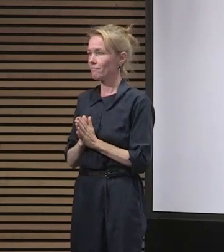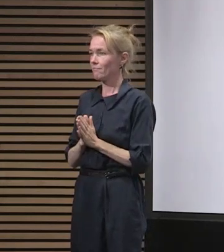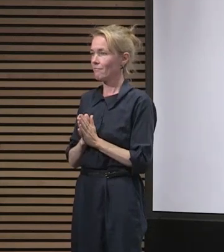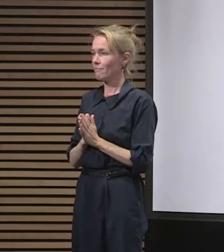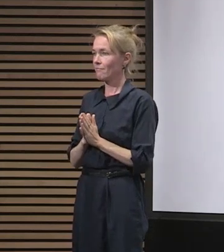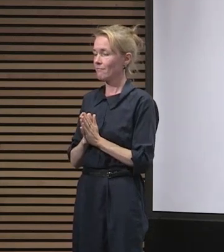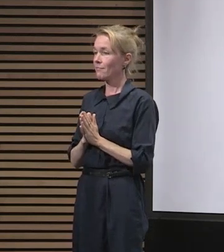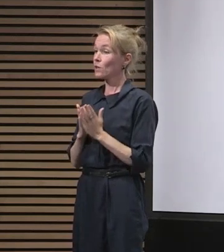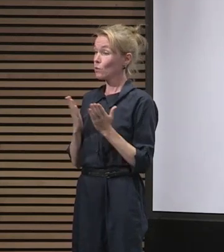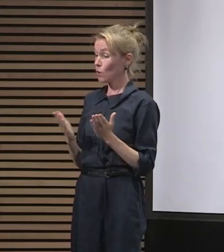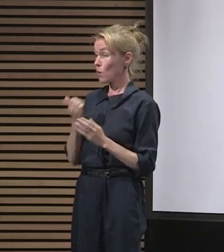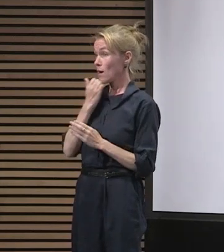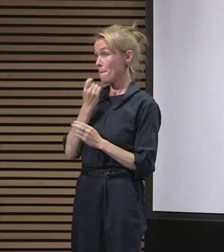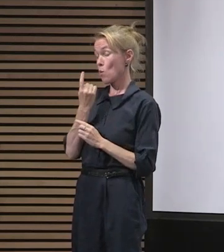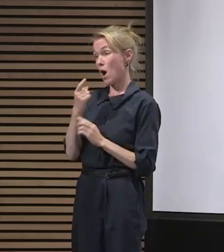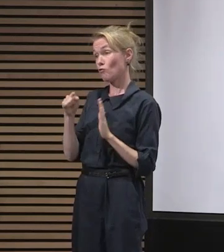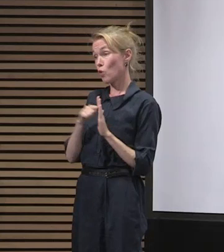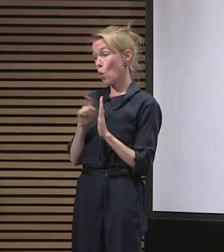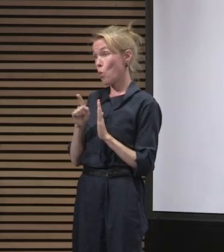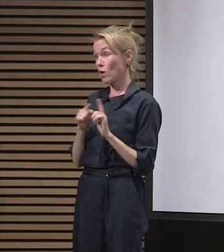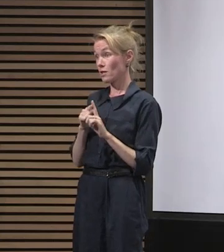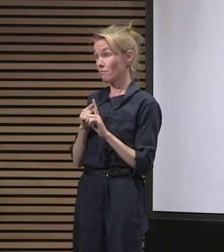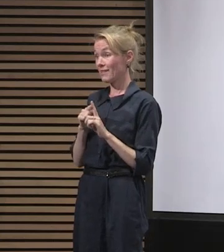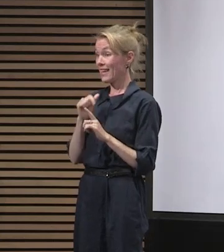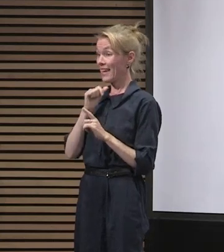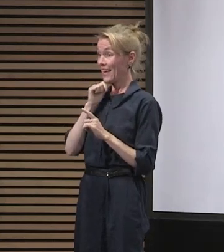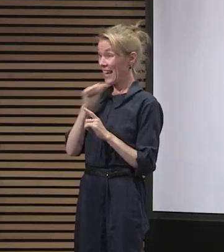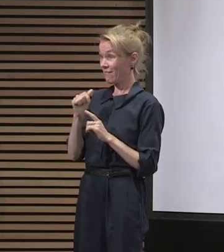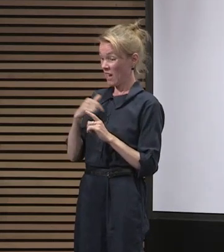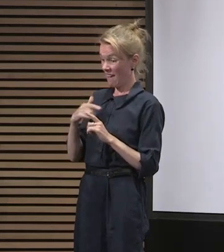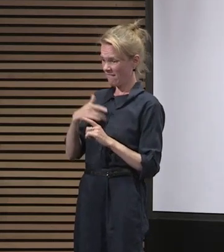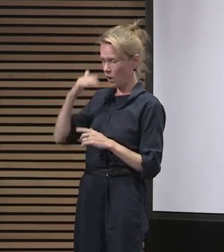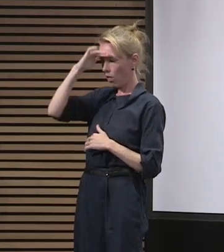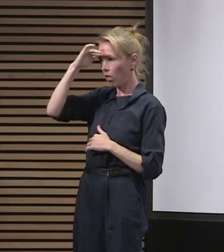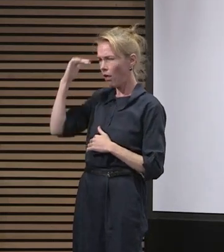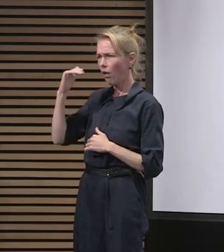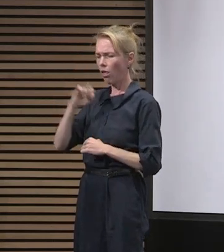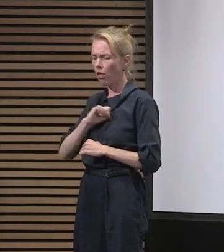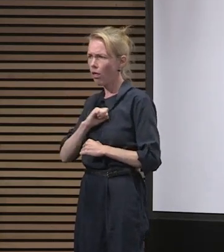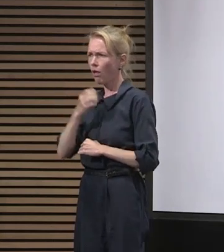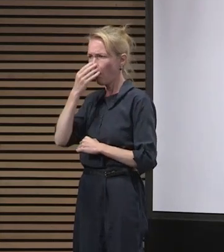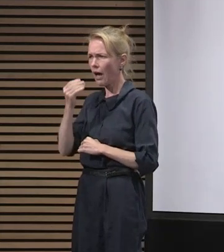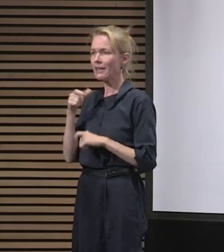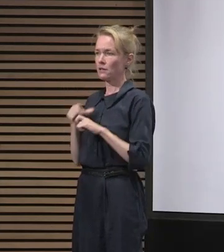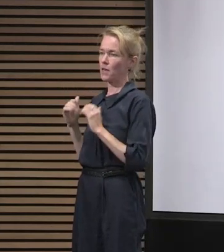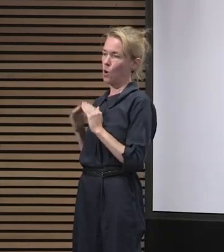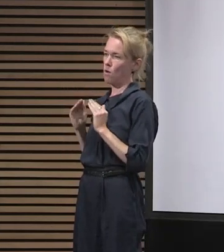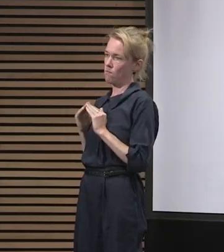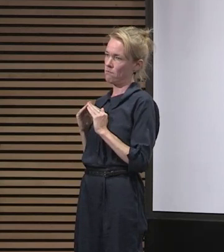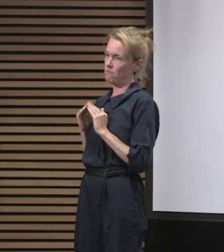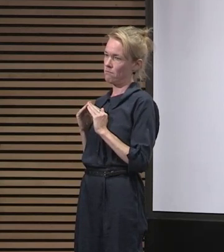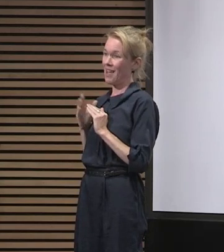mainstays of keeping them safe are not going to work if they are unwell, and keeping their people they're caring for safe in that